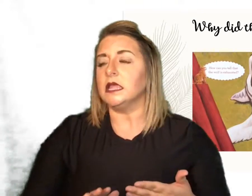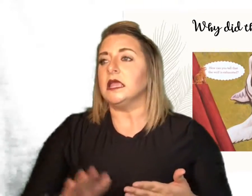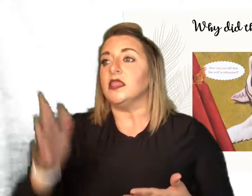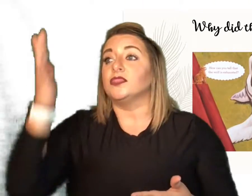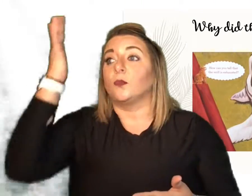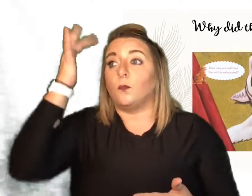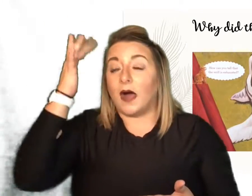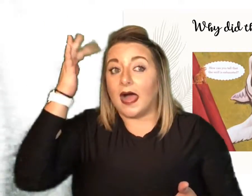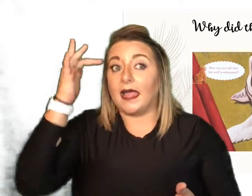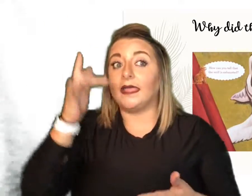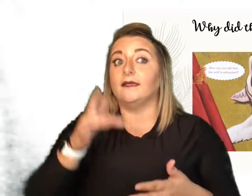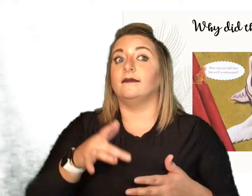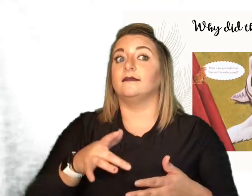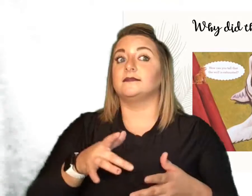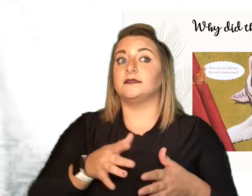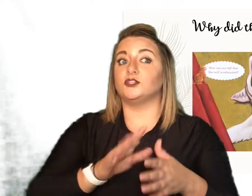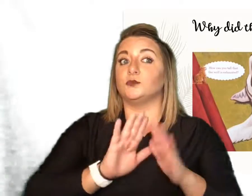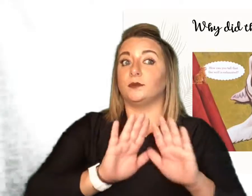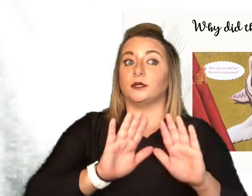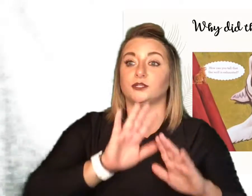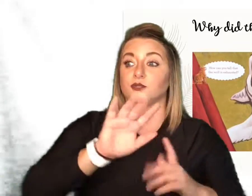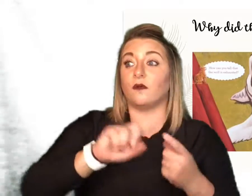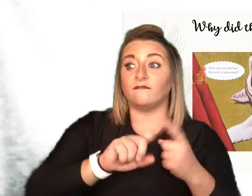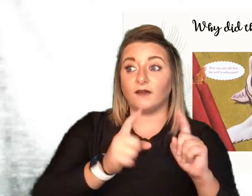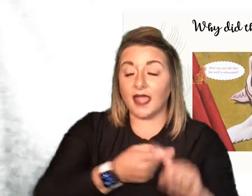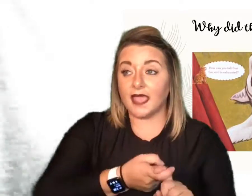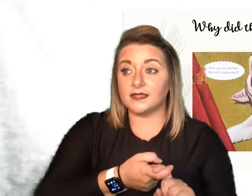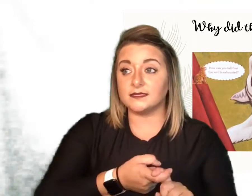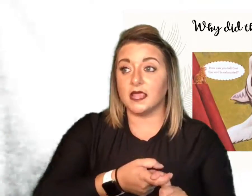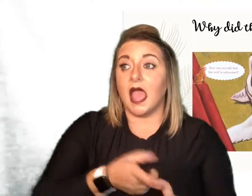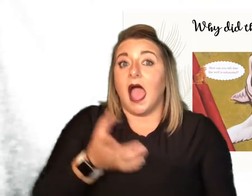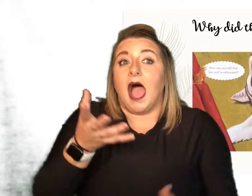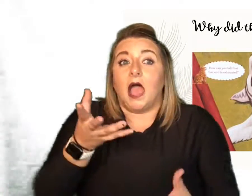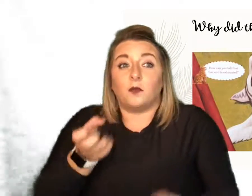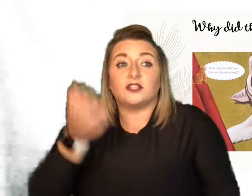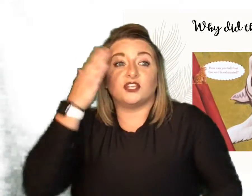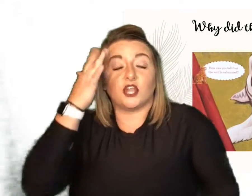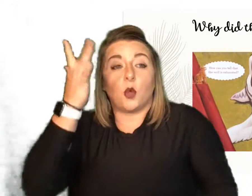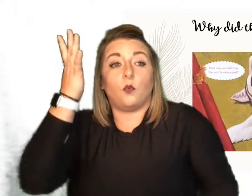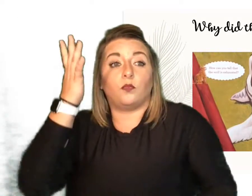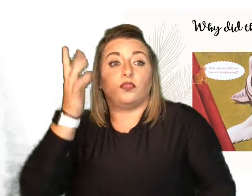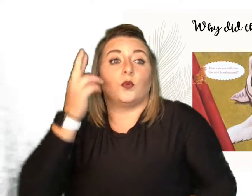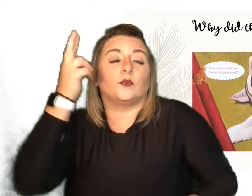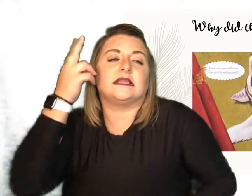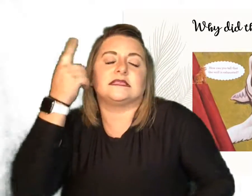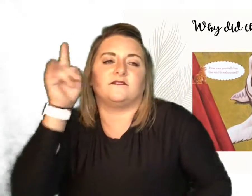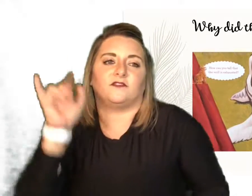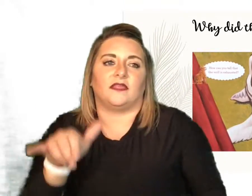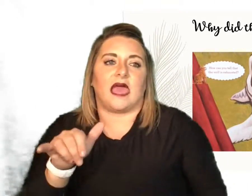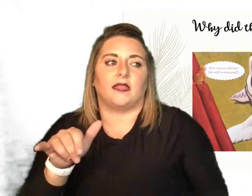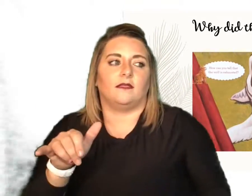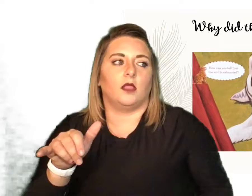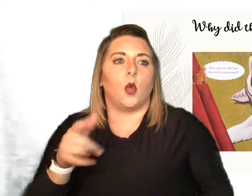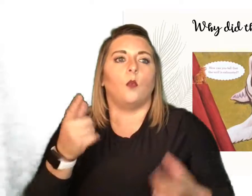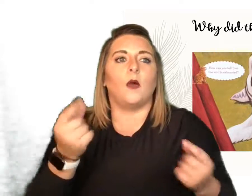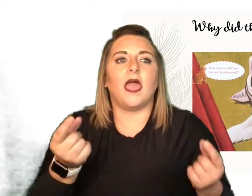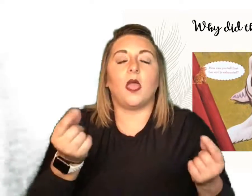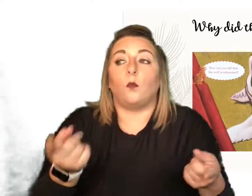nice. Why did you push your friend? I want to know the reason for